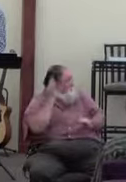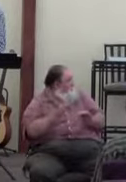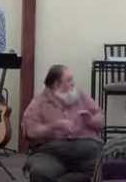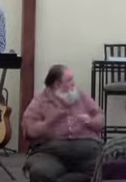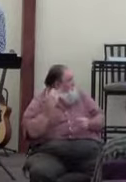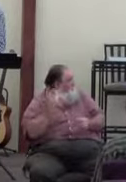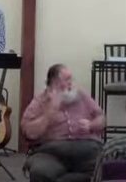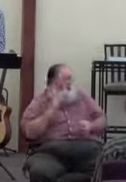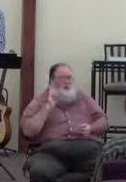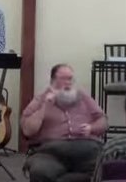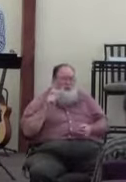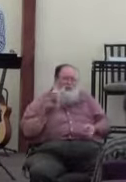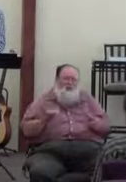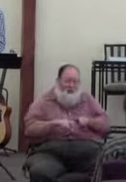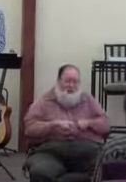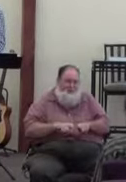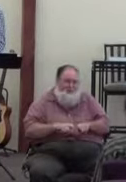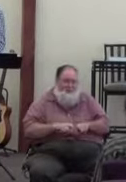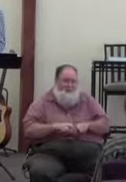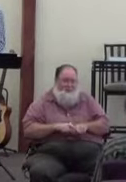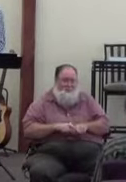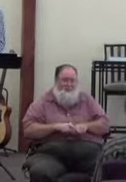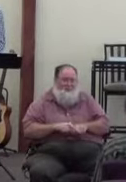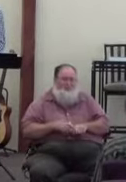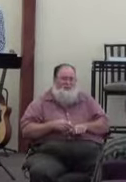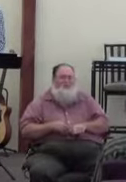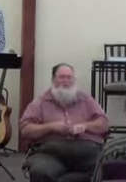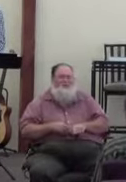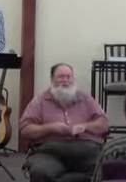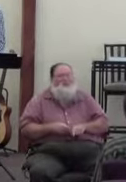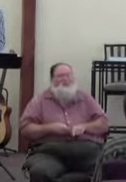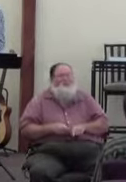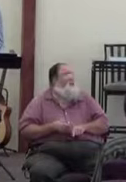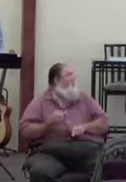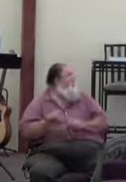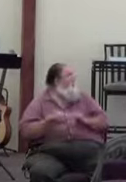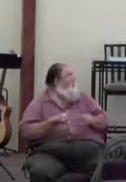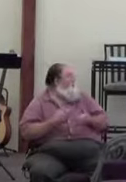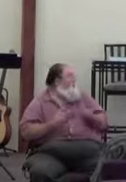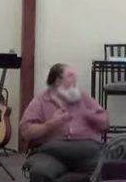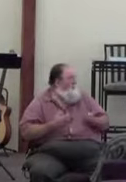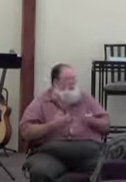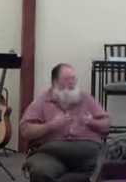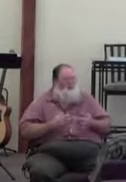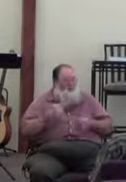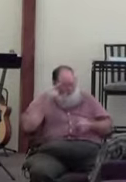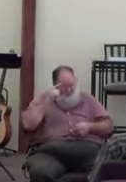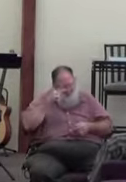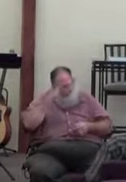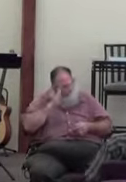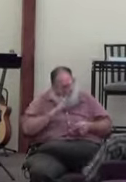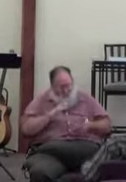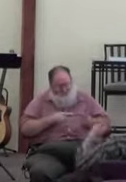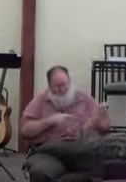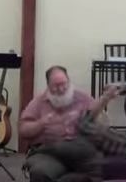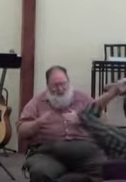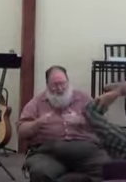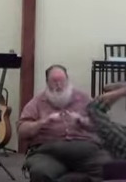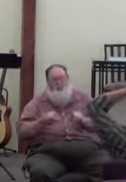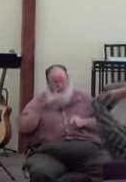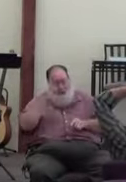These guys carried everything out. They thought it was their plan and purpose, but God was behind it all. And there are so